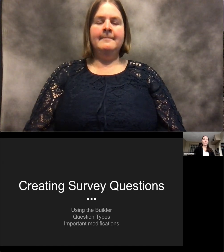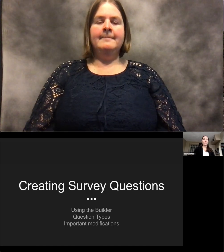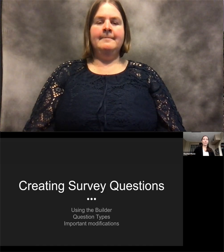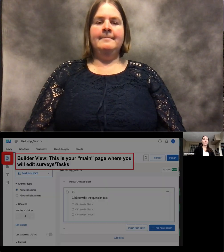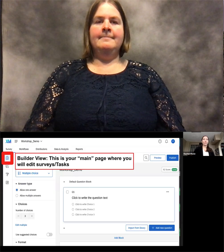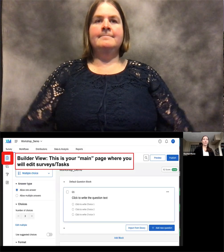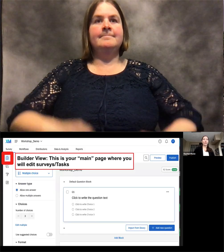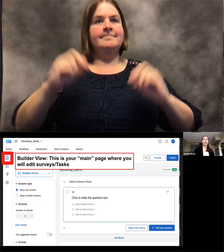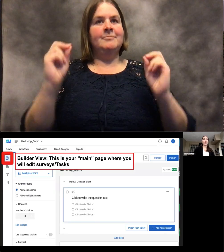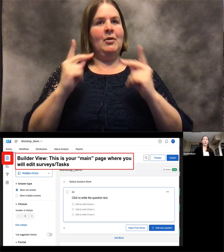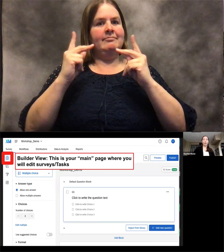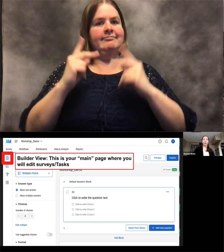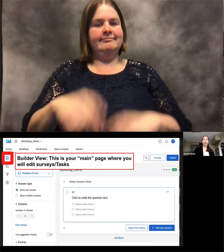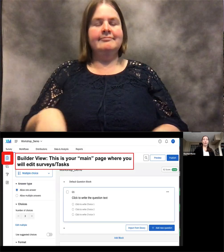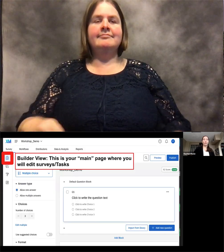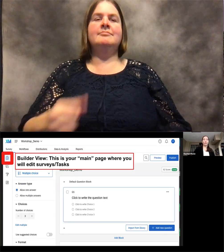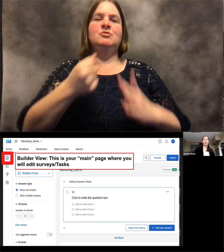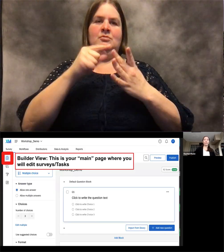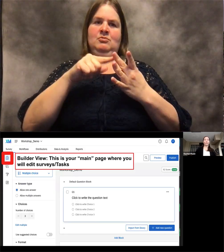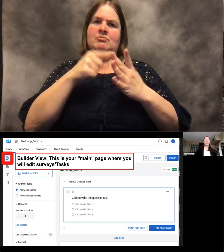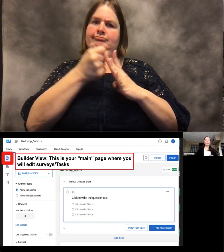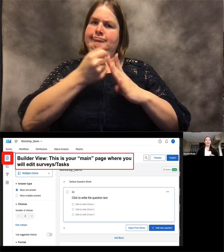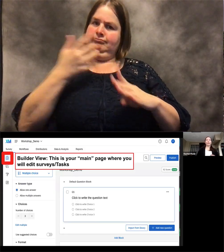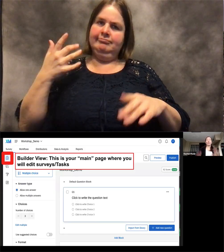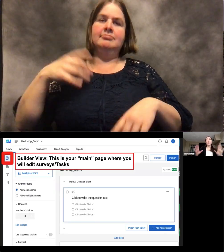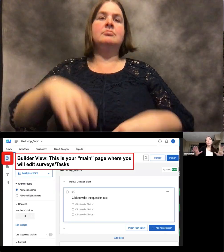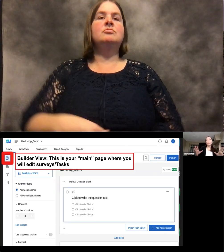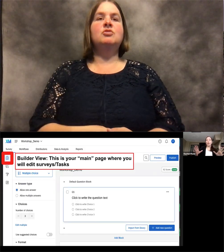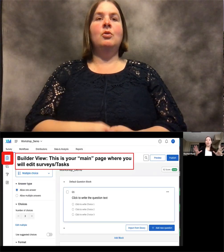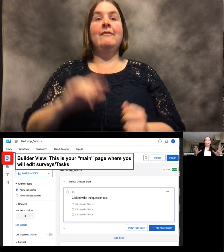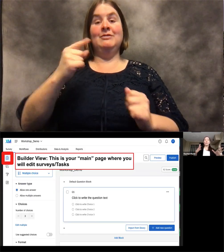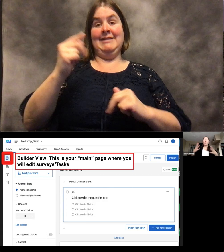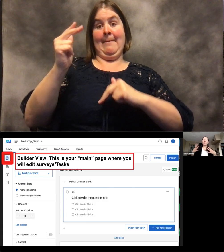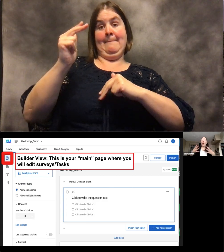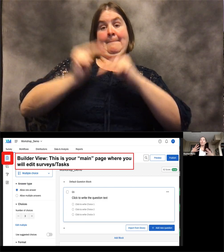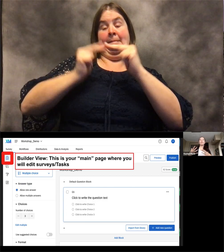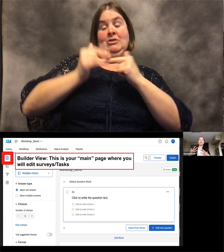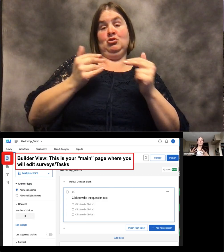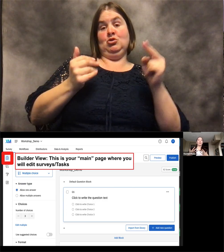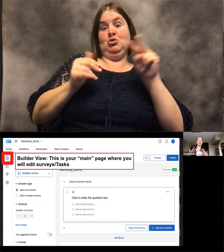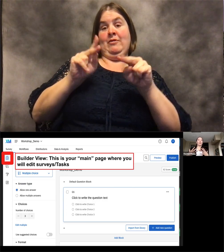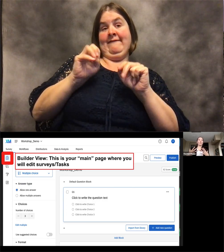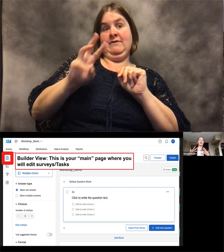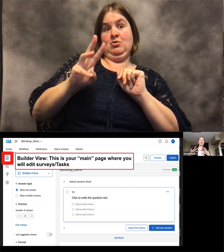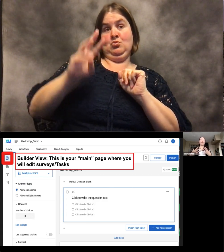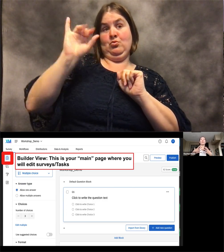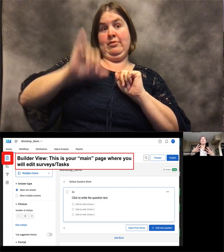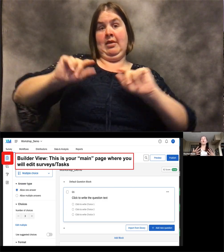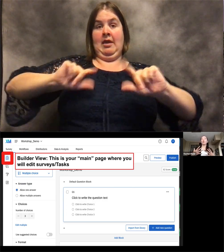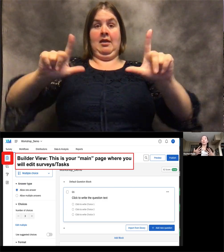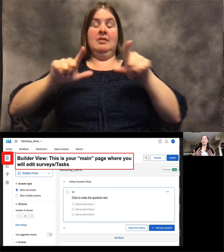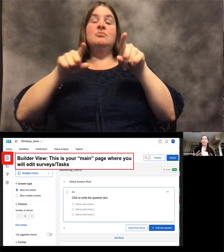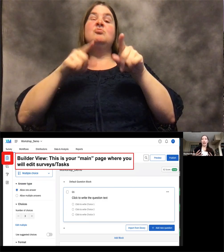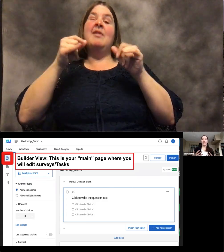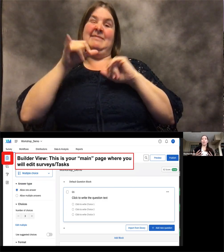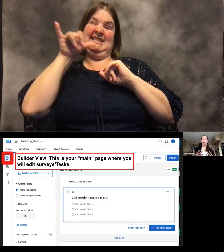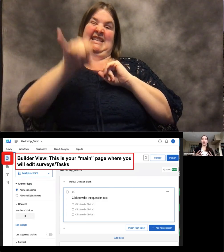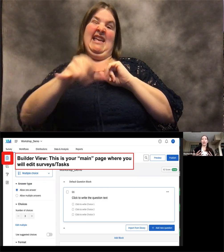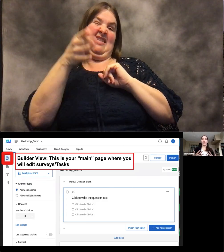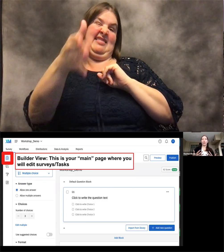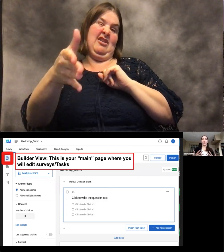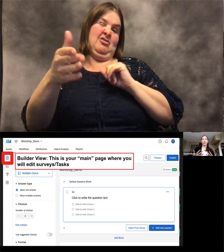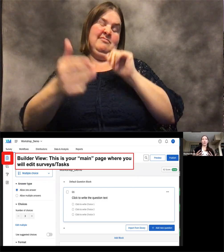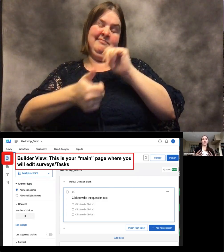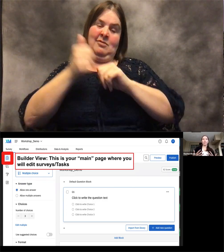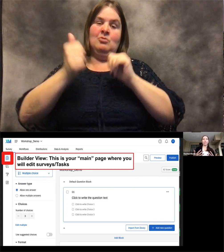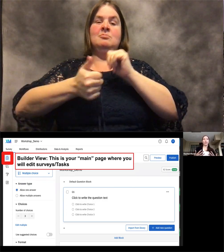Okay, so first of all, the builder view is probably going to be where you spend the most time